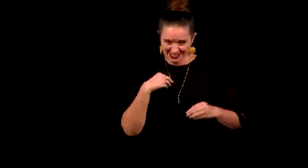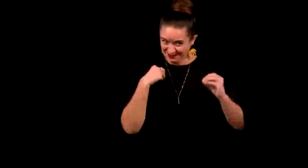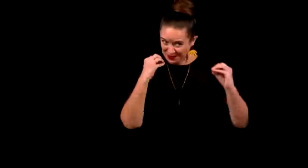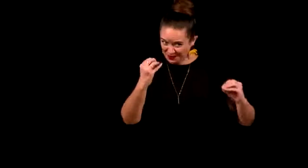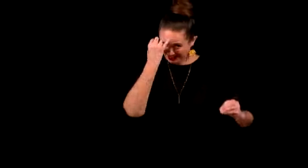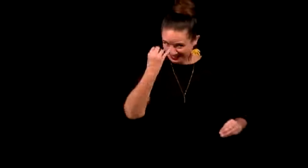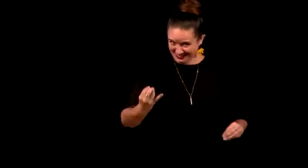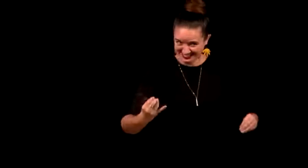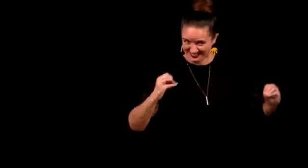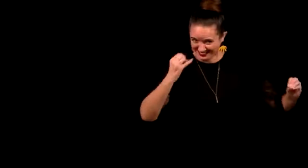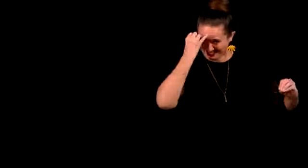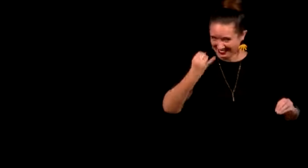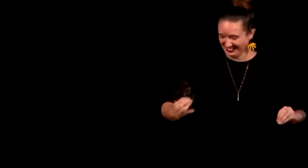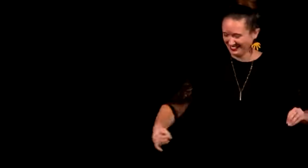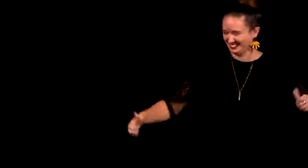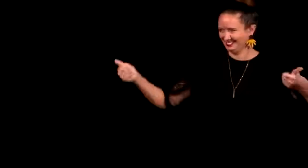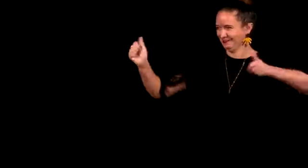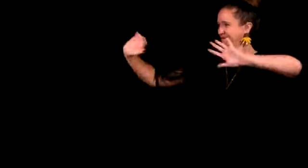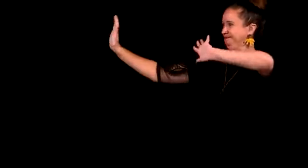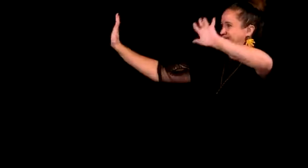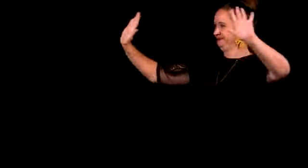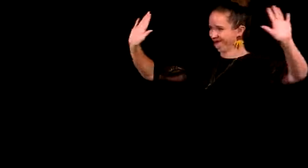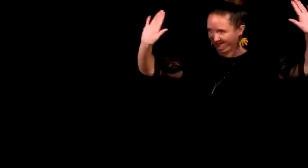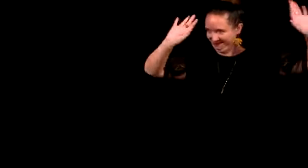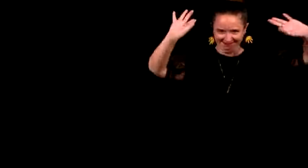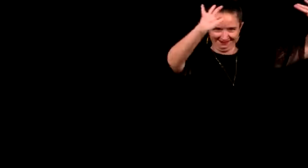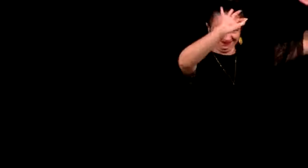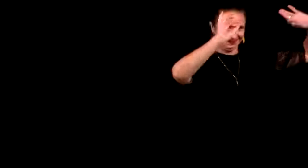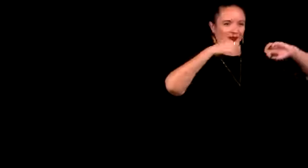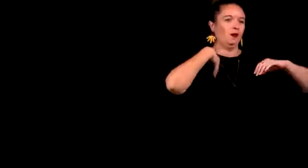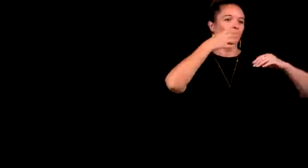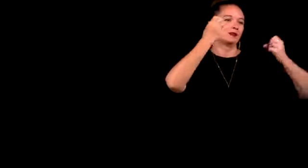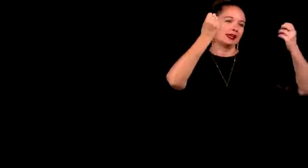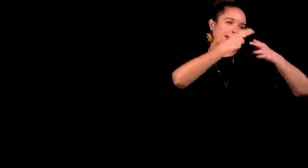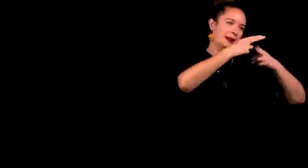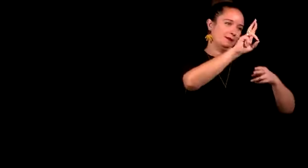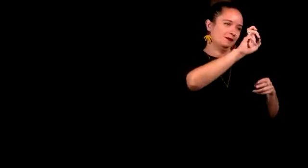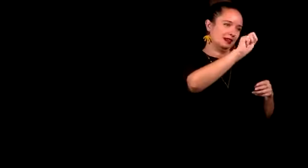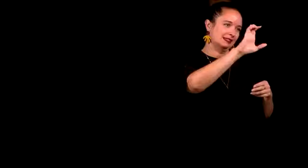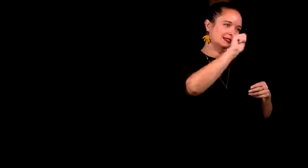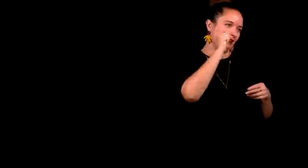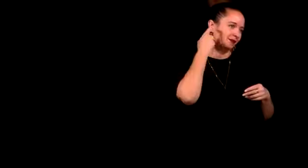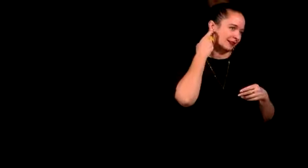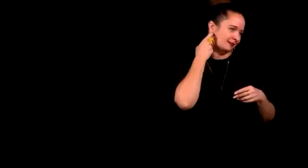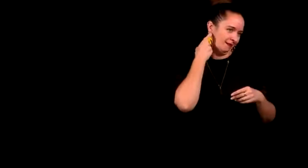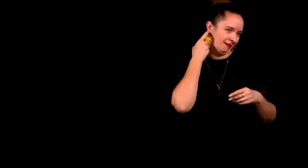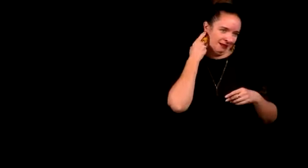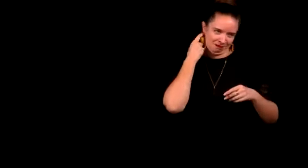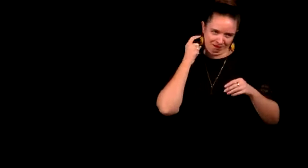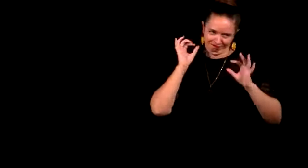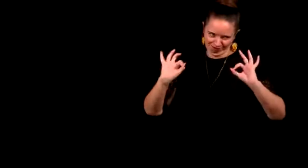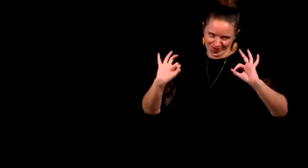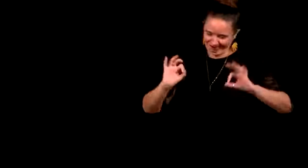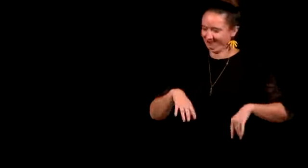So, yeah, I don't know. I have no idea what's going to happen in the future from now. All right. So, hello. I am Renza. This is my